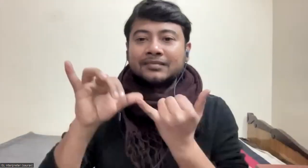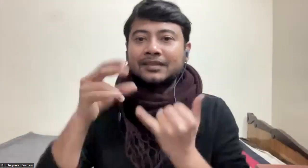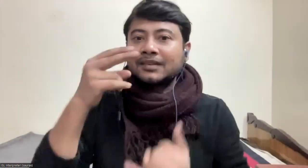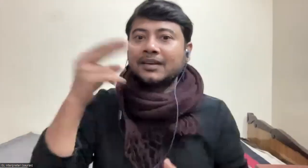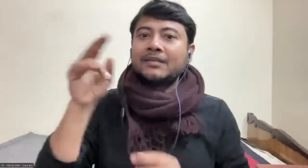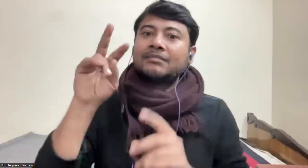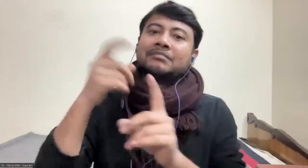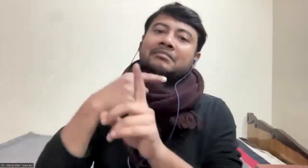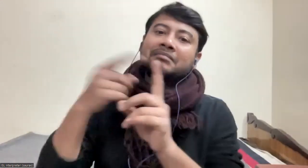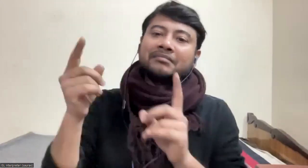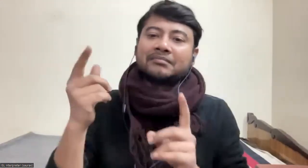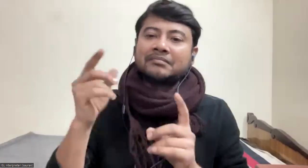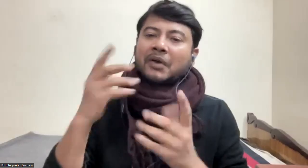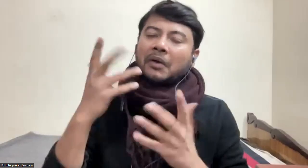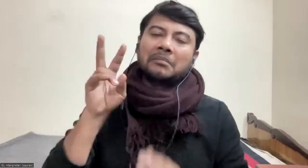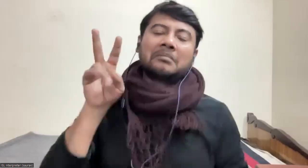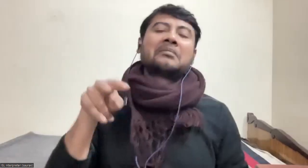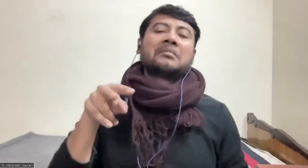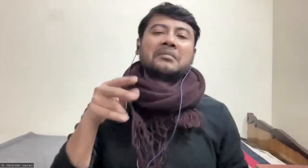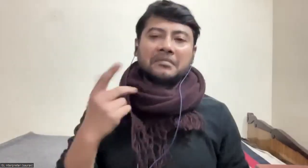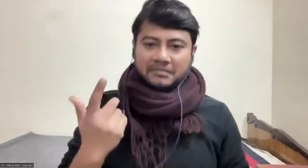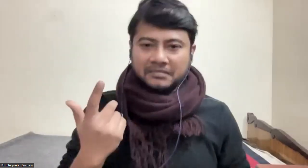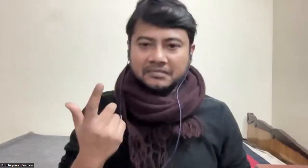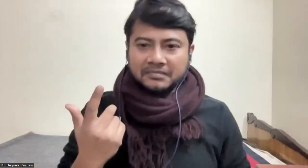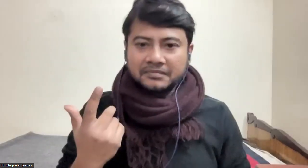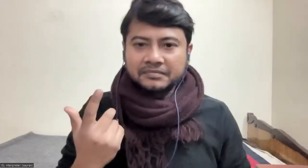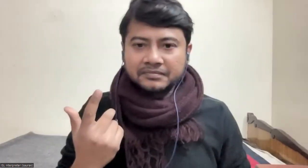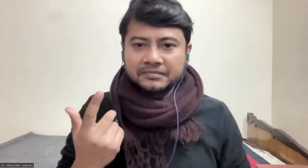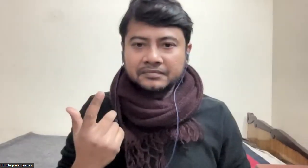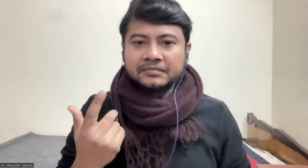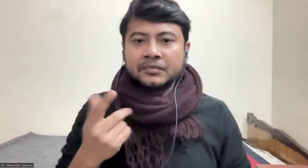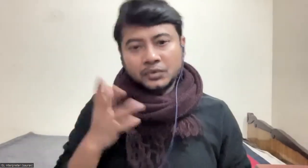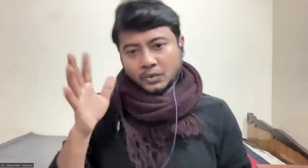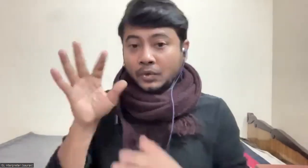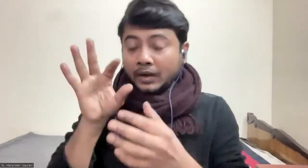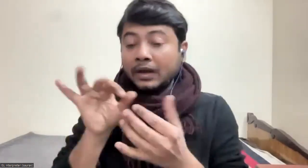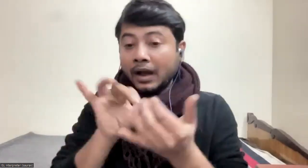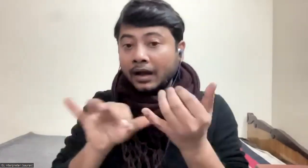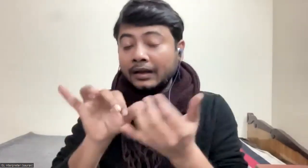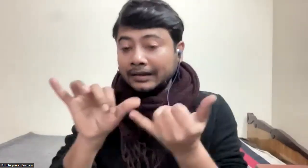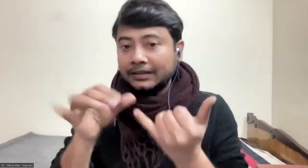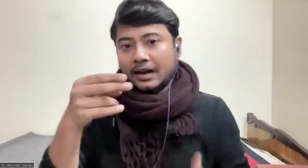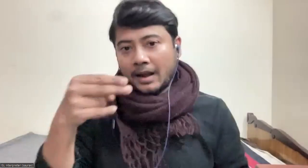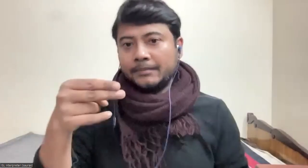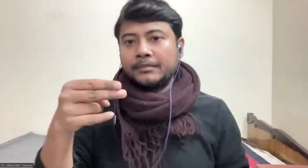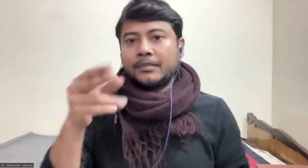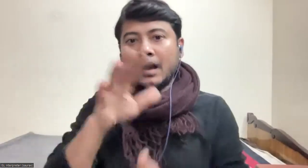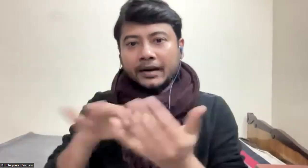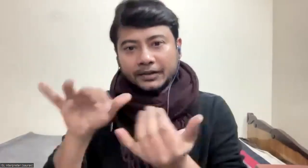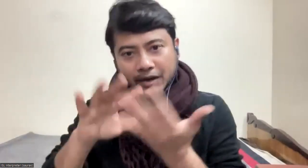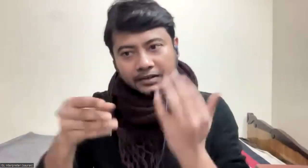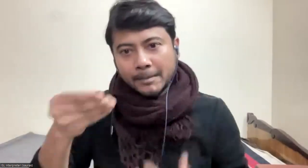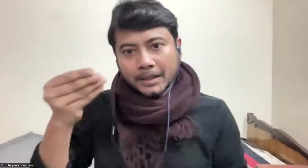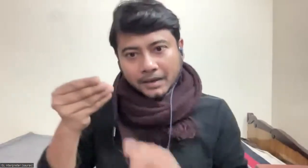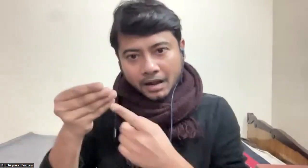When we think that this mantra, this Hare Krishna mantra, Krishna or Rama, they're all